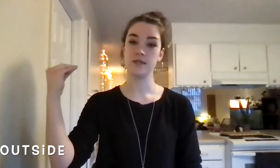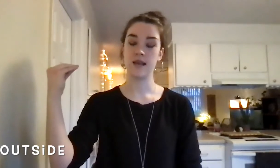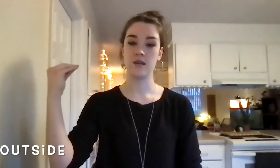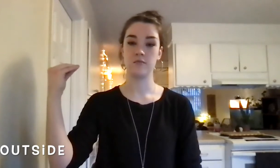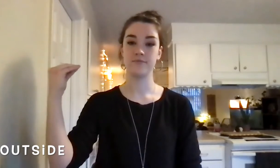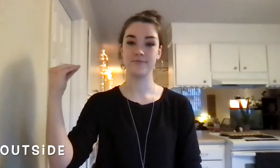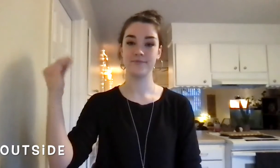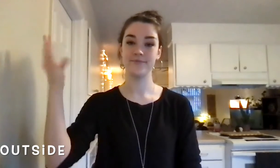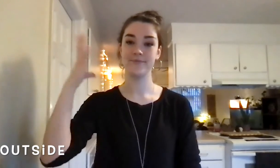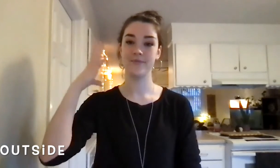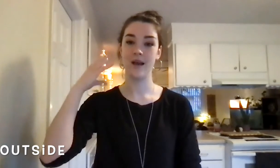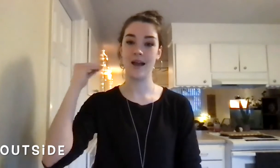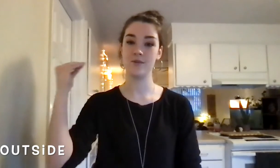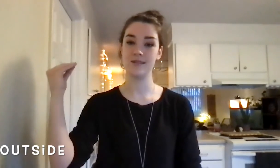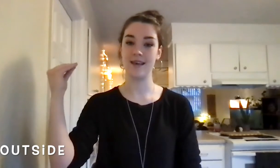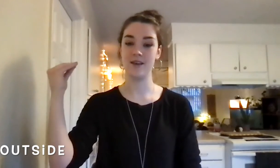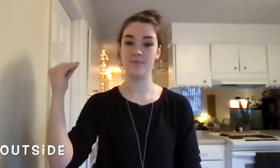Outside. Outside.